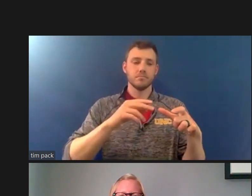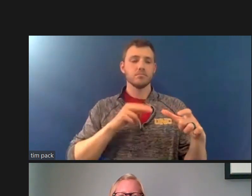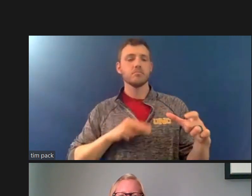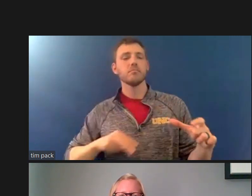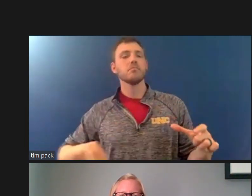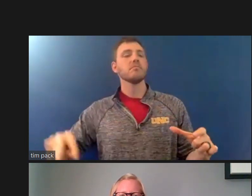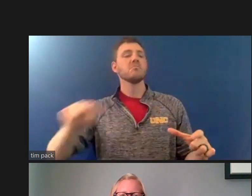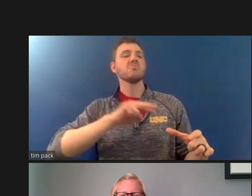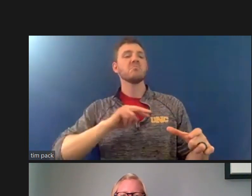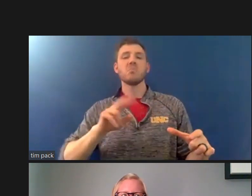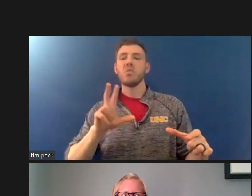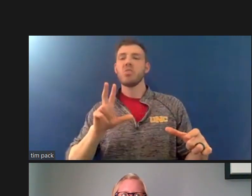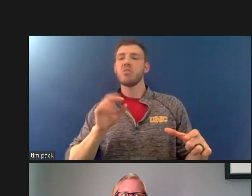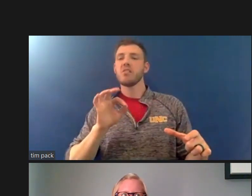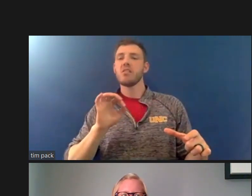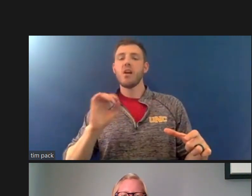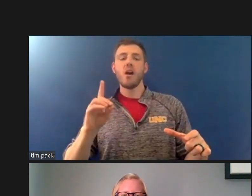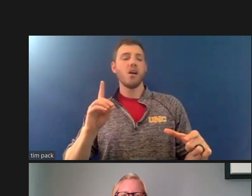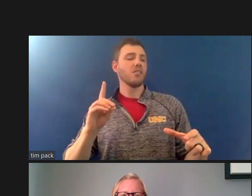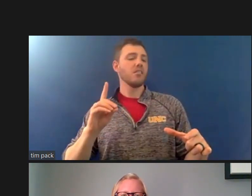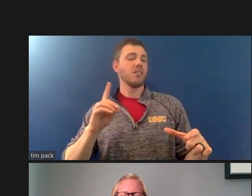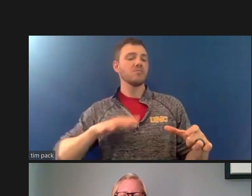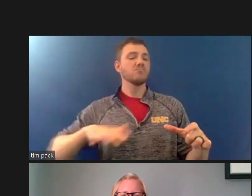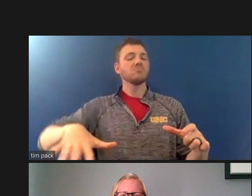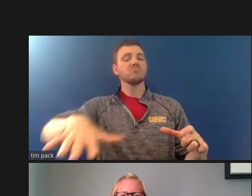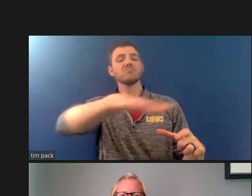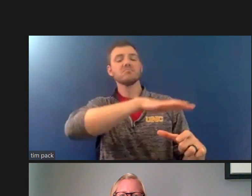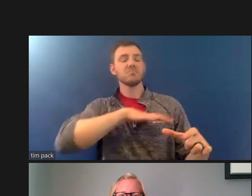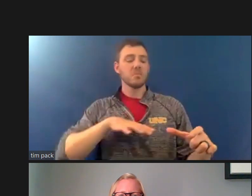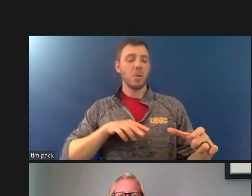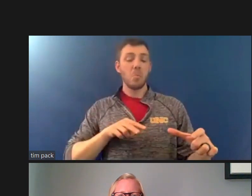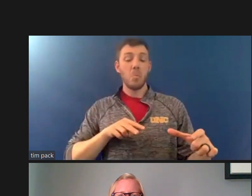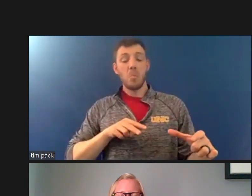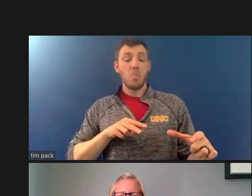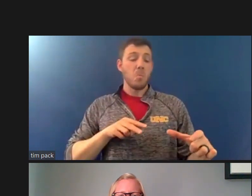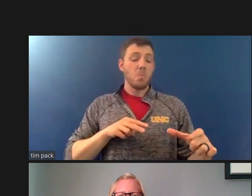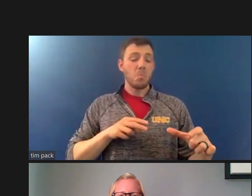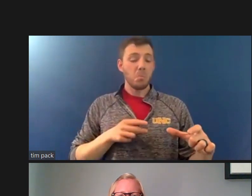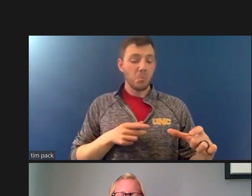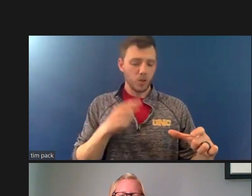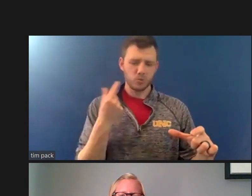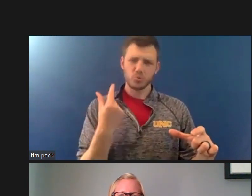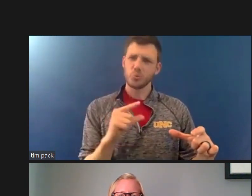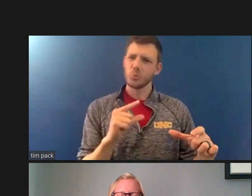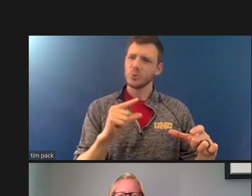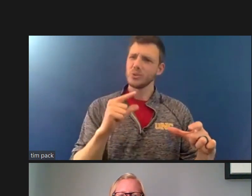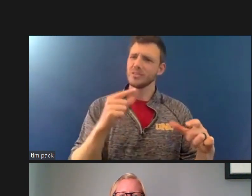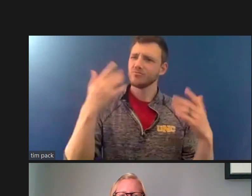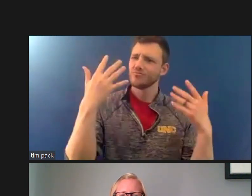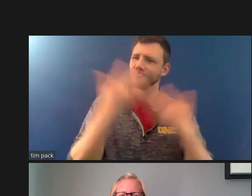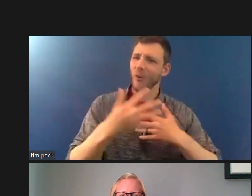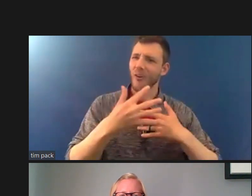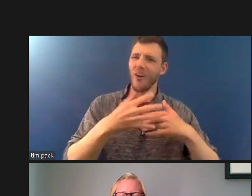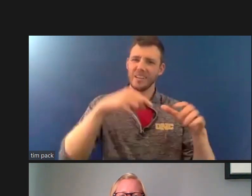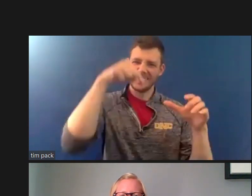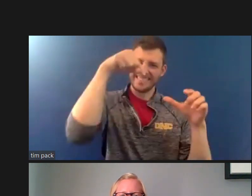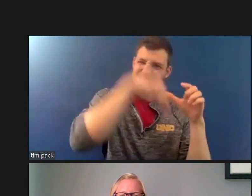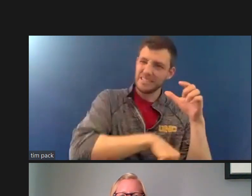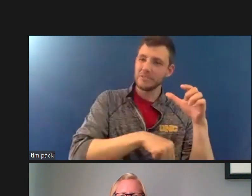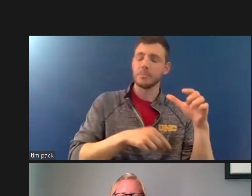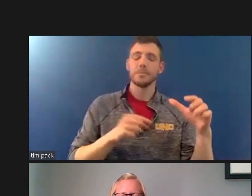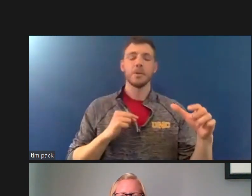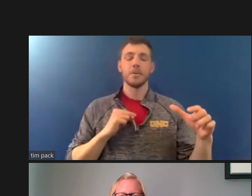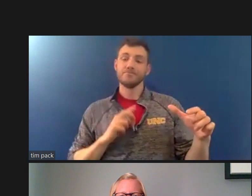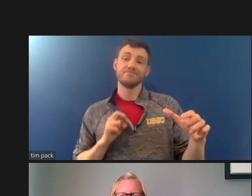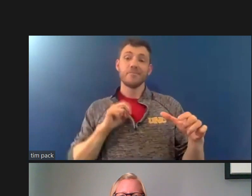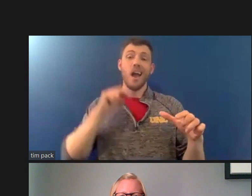carefully, and then plunged in. The water was warmer than his blood, and he might have been swimming in a huge bath. Piggy appeared